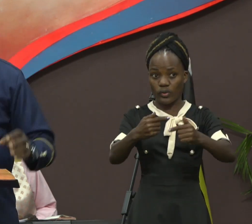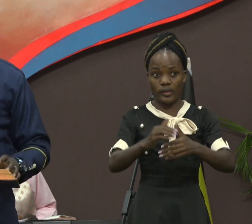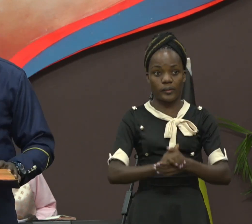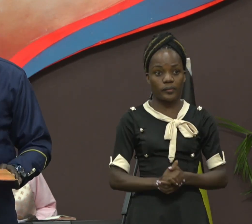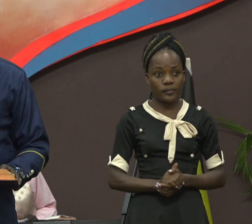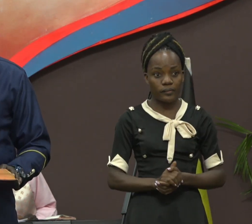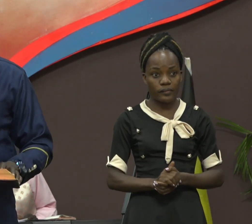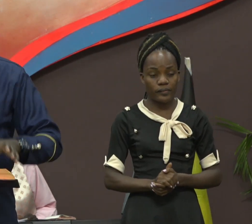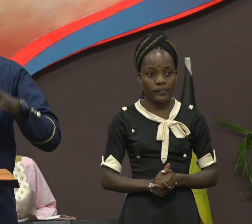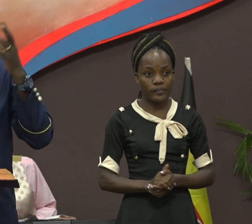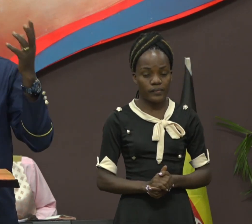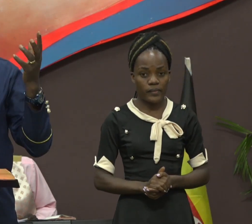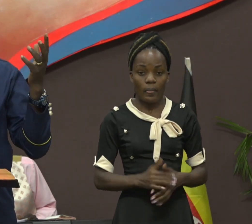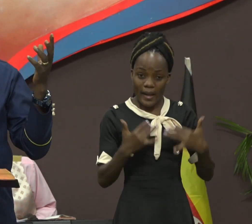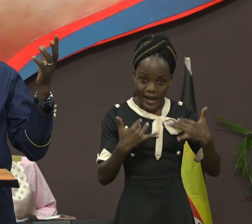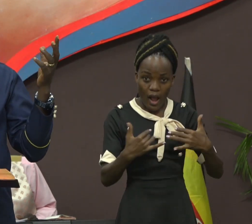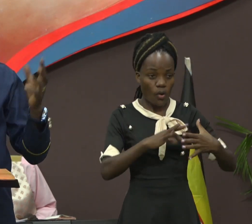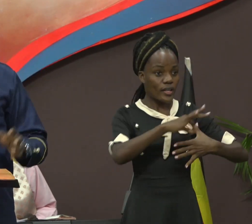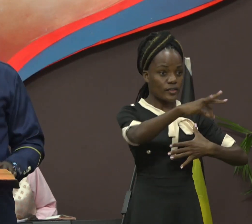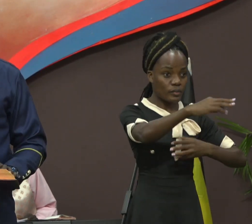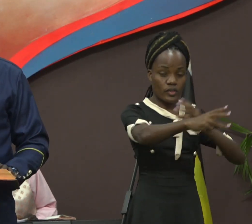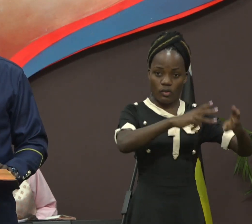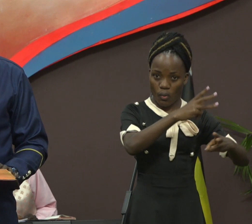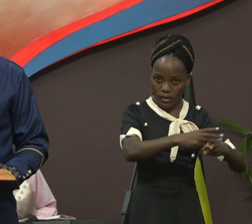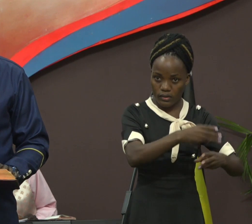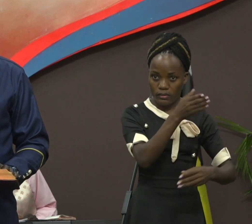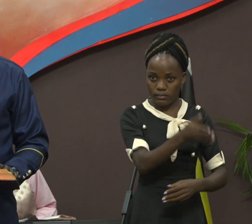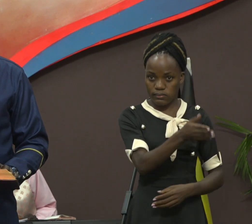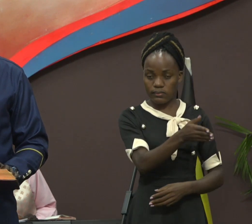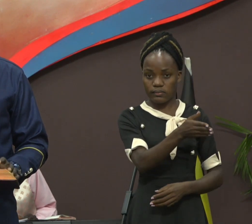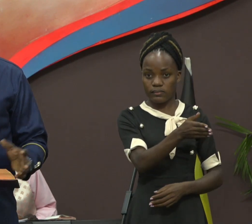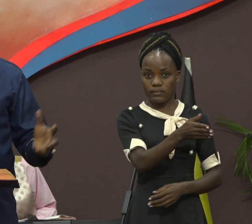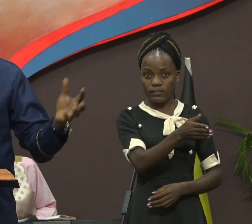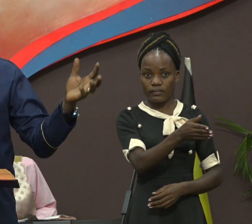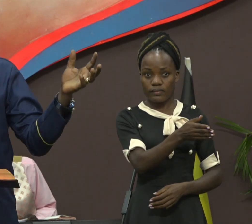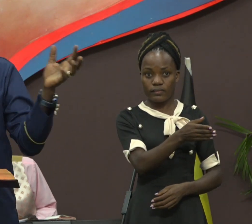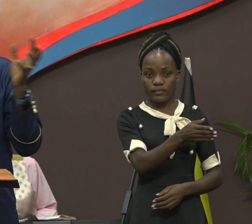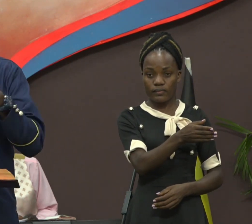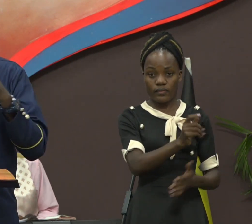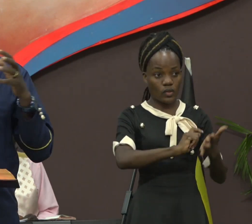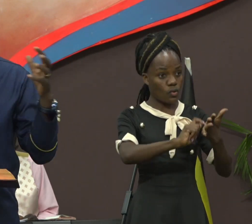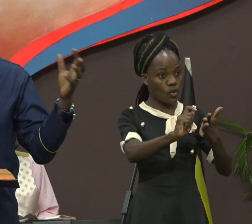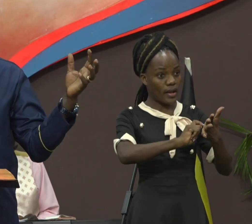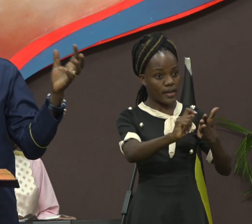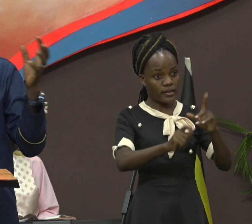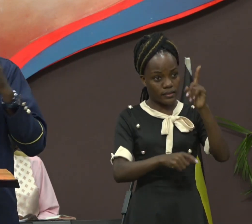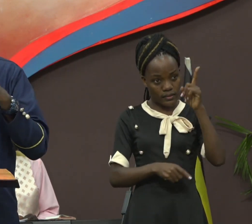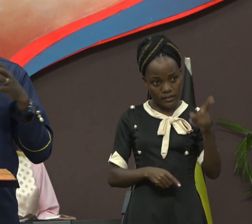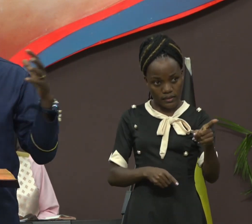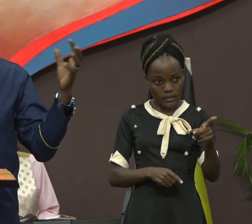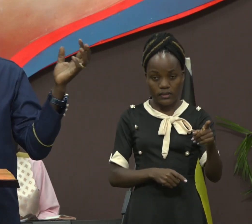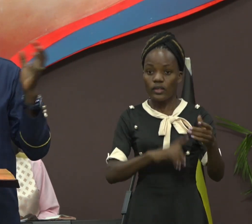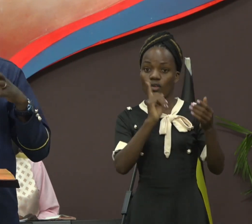about it. Ensi yomoyo. The spiritual world. Wandike kano yevamu obulamu